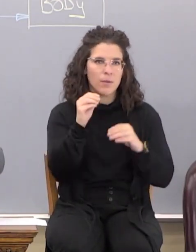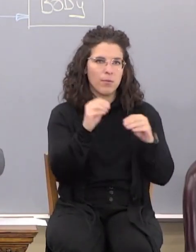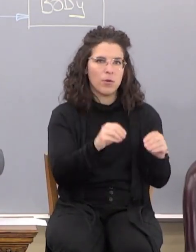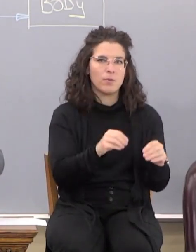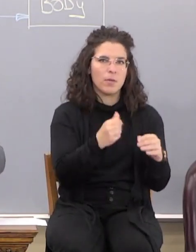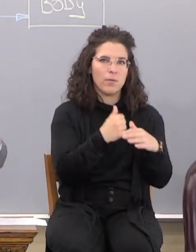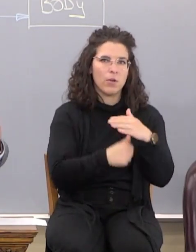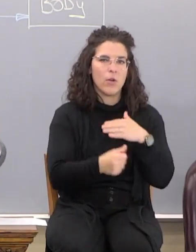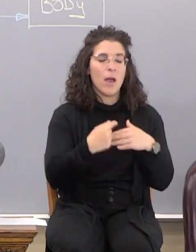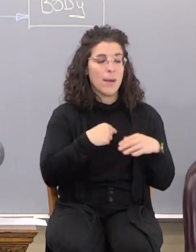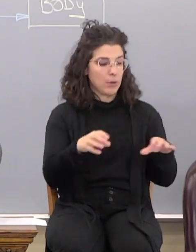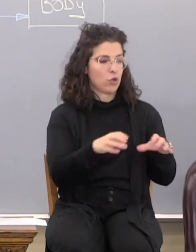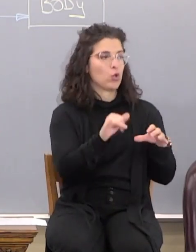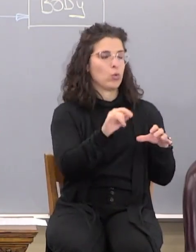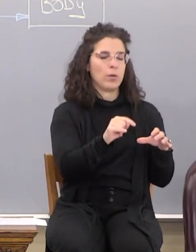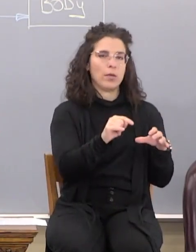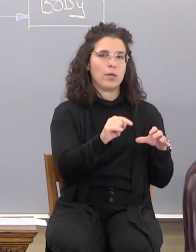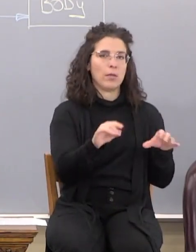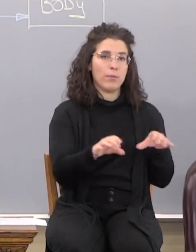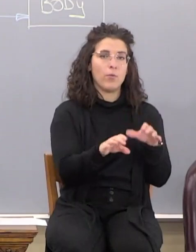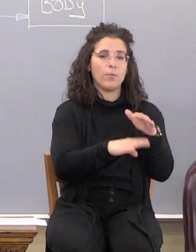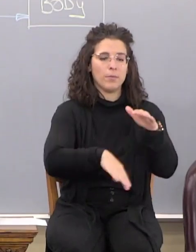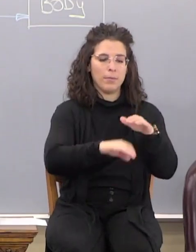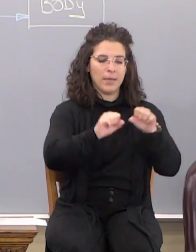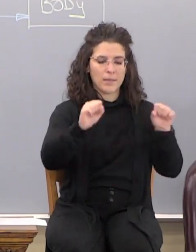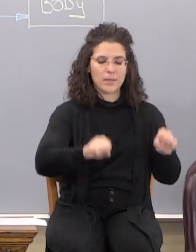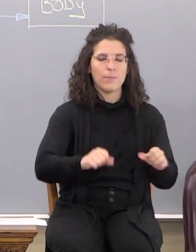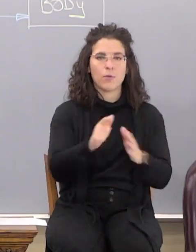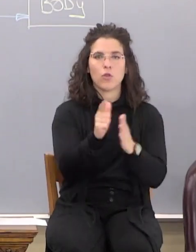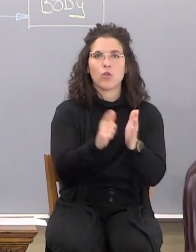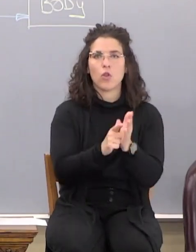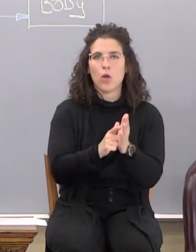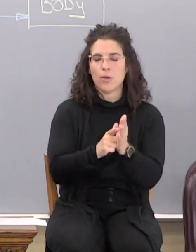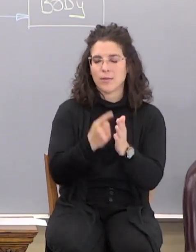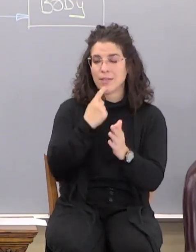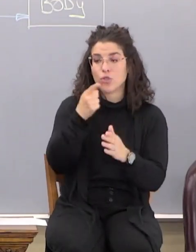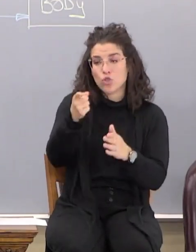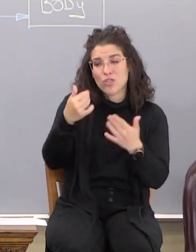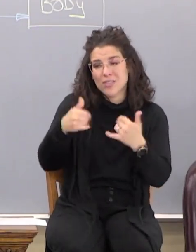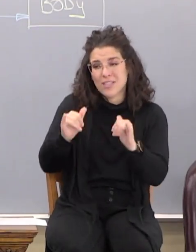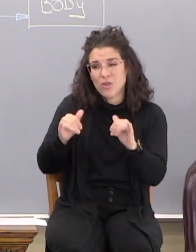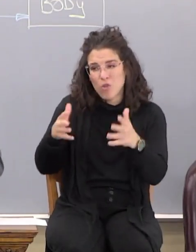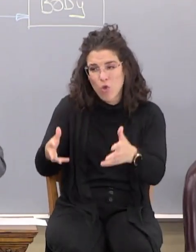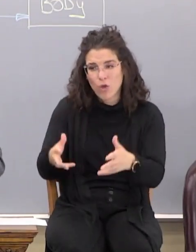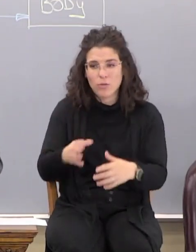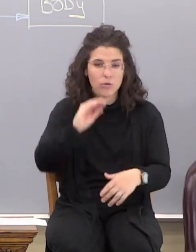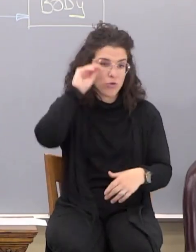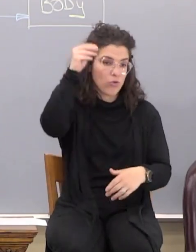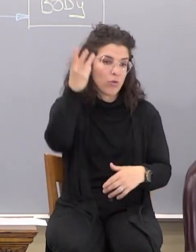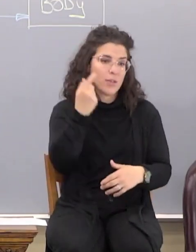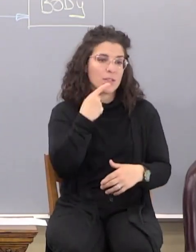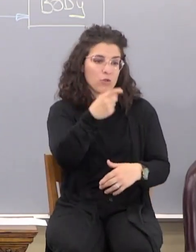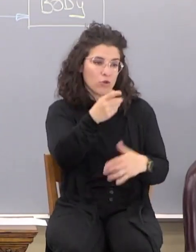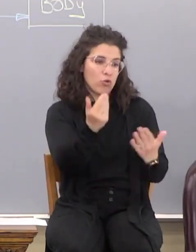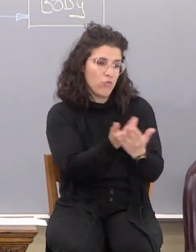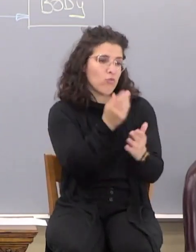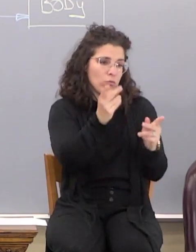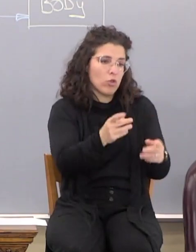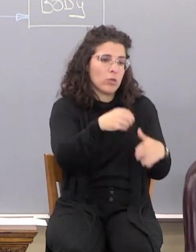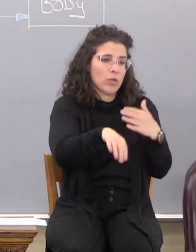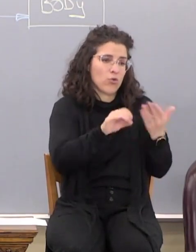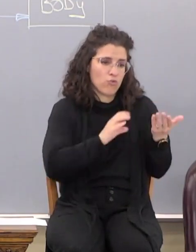going to do it, a performance system. The law treats you like you're still lost. Grace treats you like you're the new person in